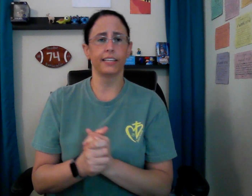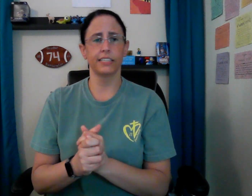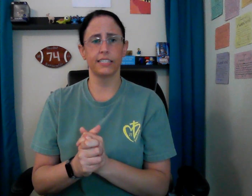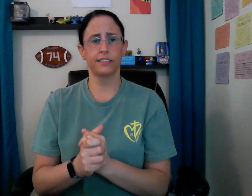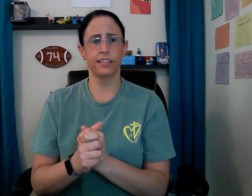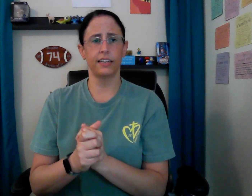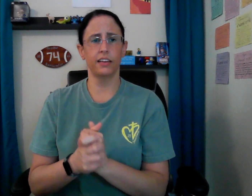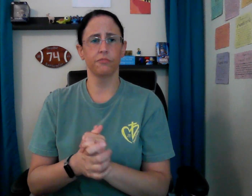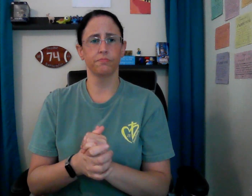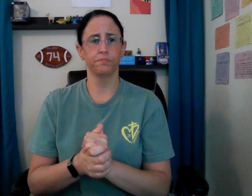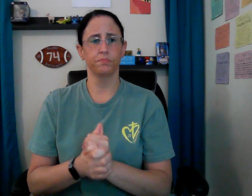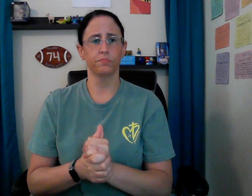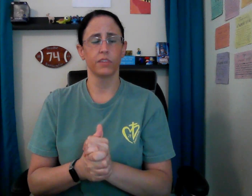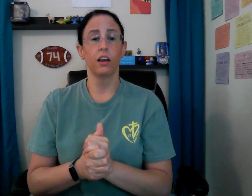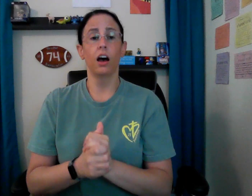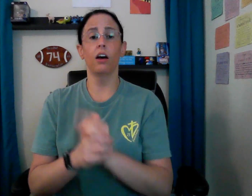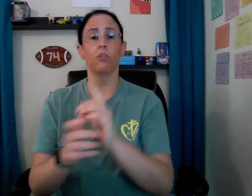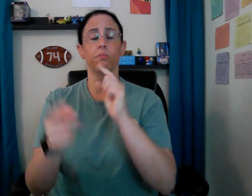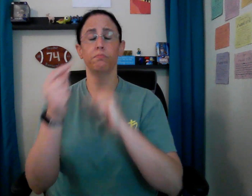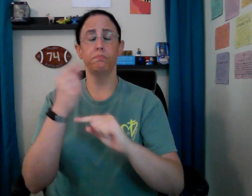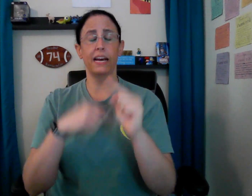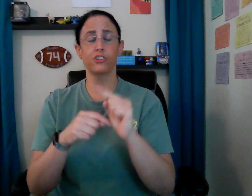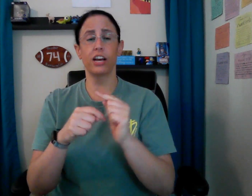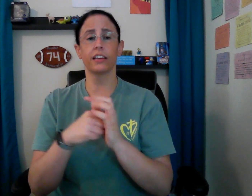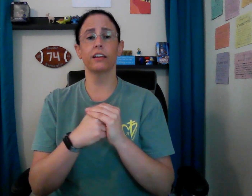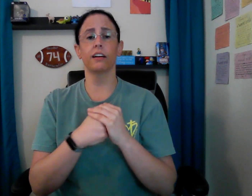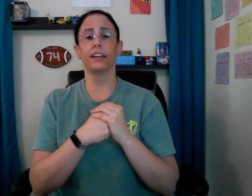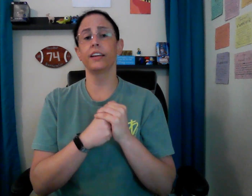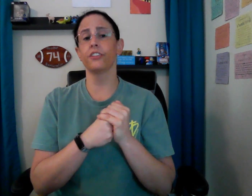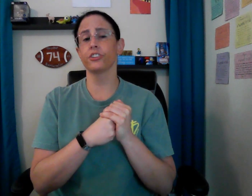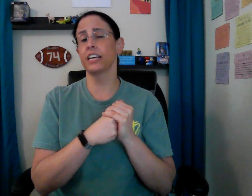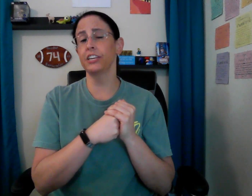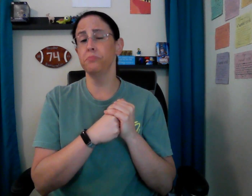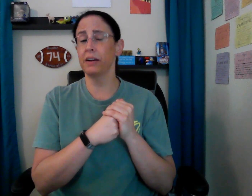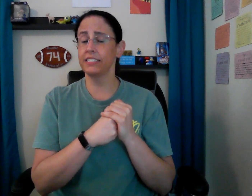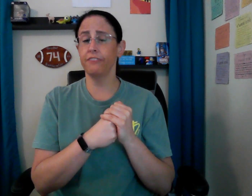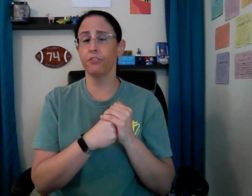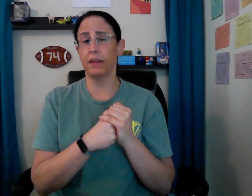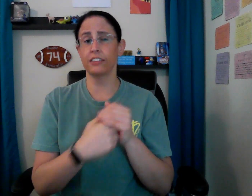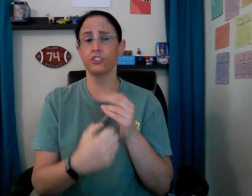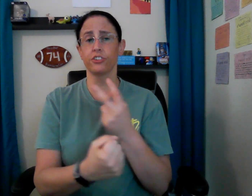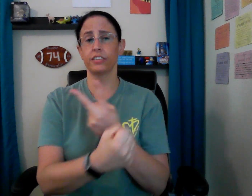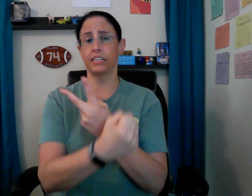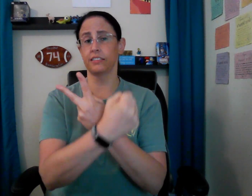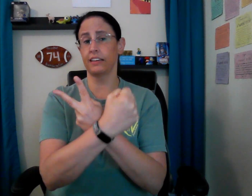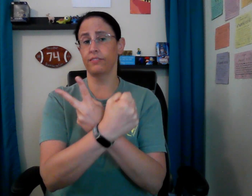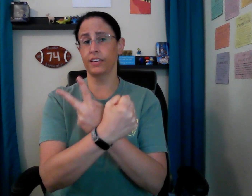Let's see. Oh, backtracking. Another sign you might see for masters is like